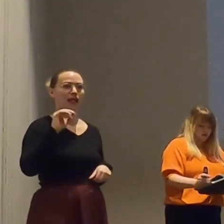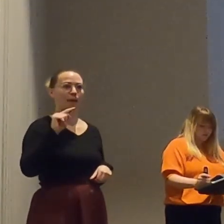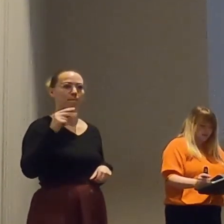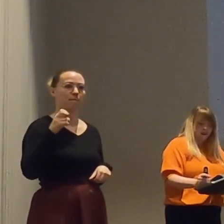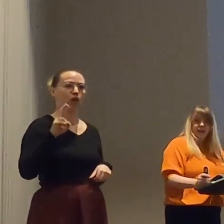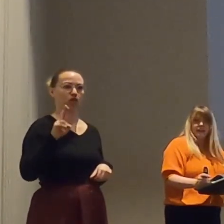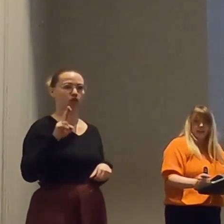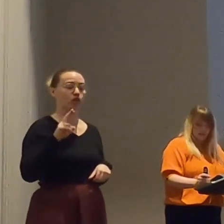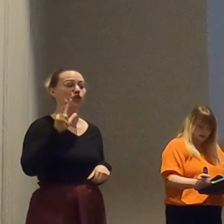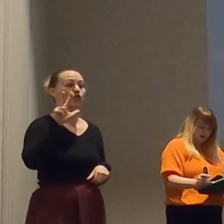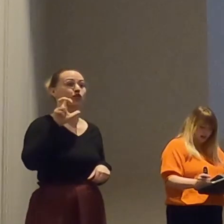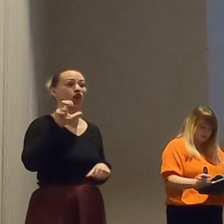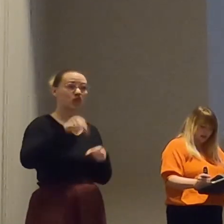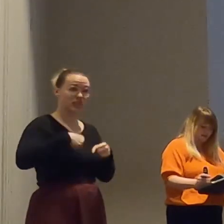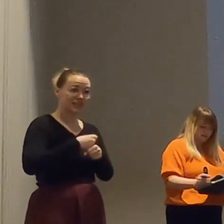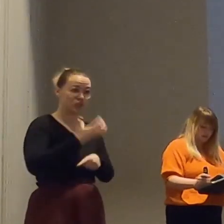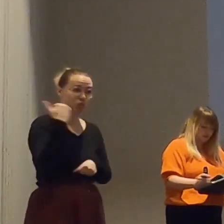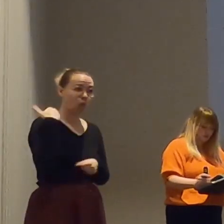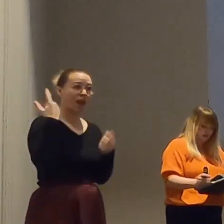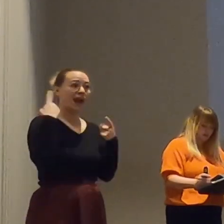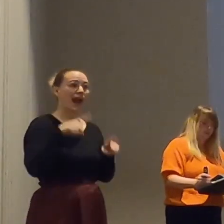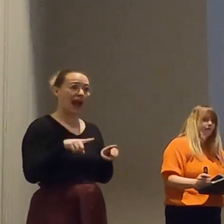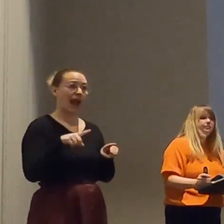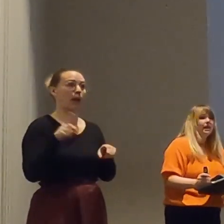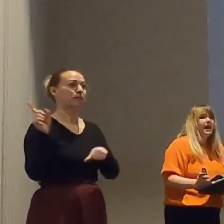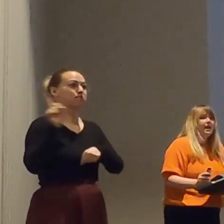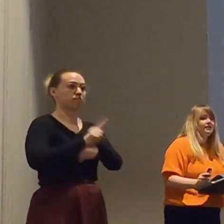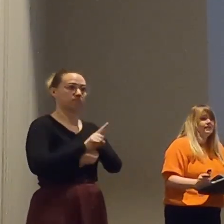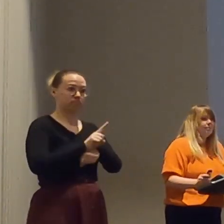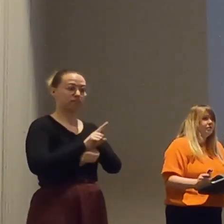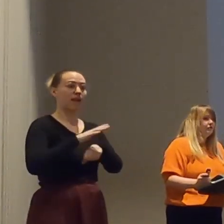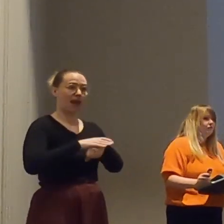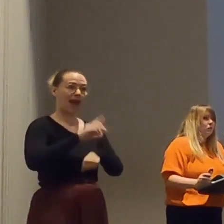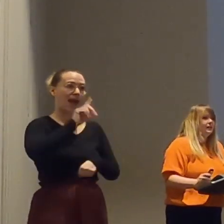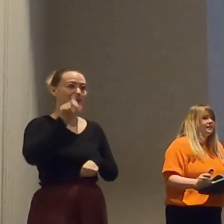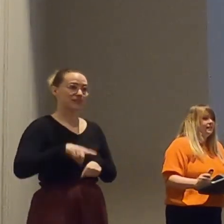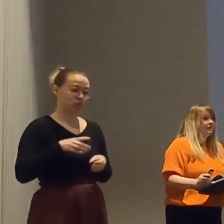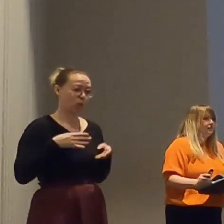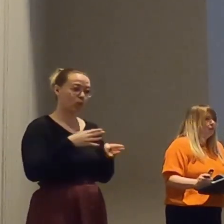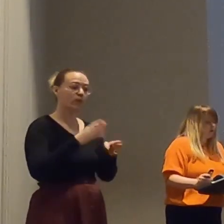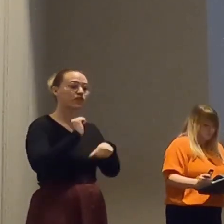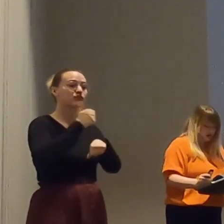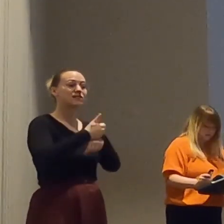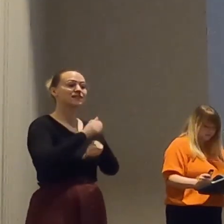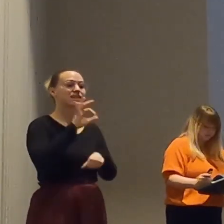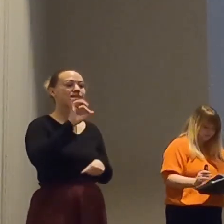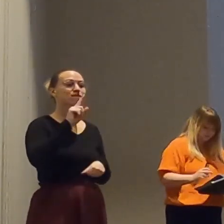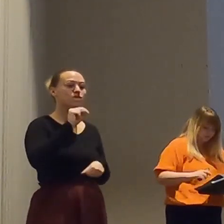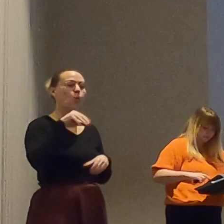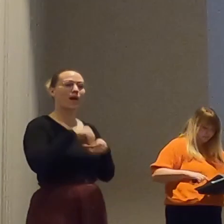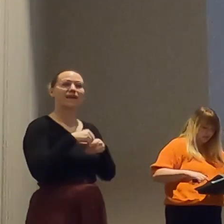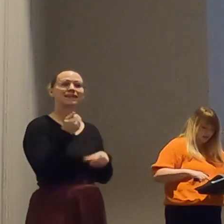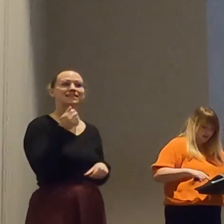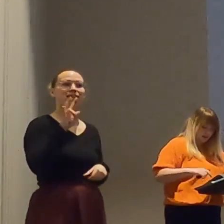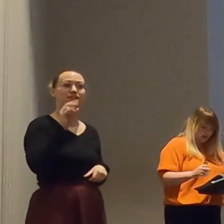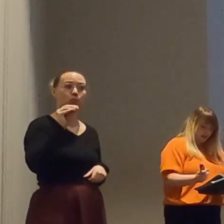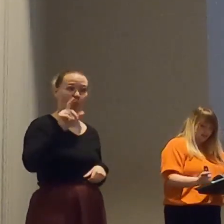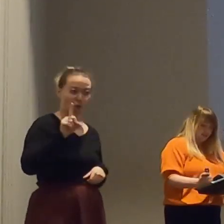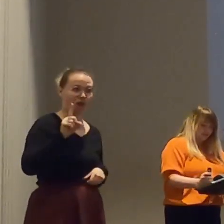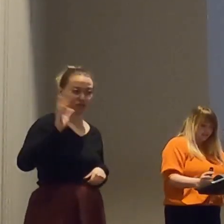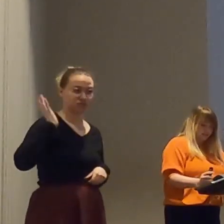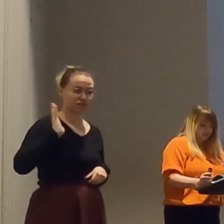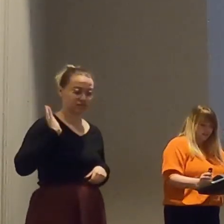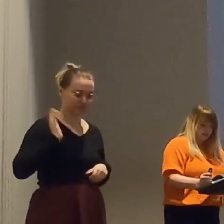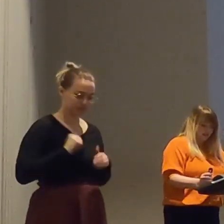years ago landed on the banks of the Detroit River and established a fort in 1701.